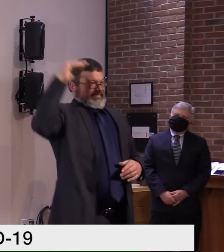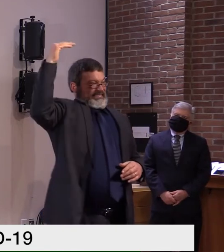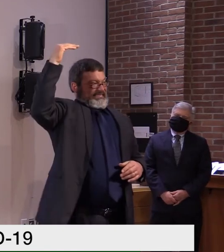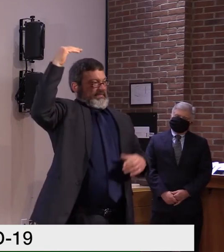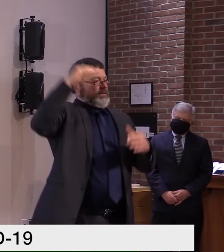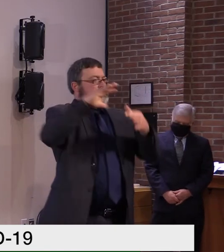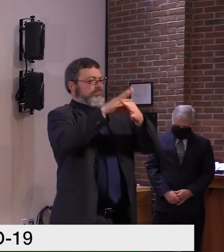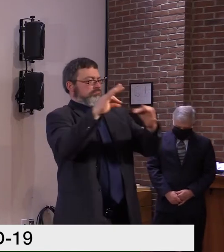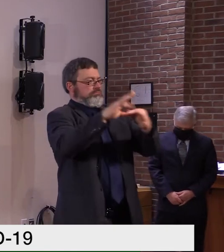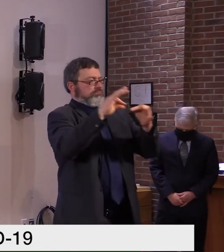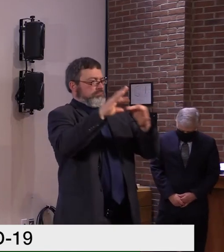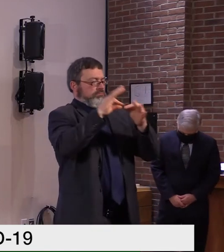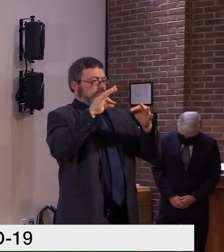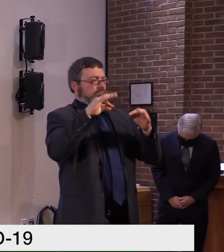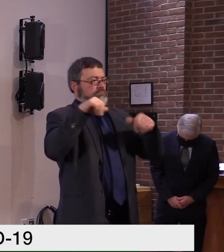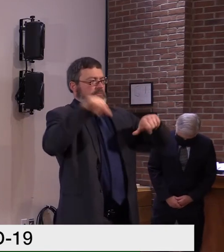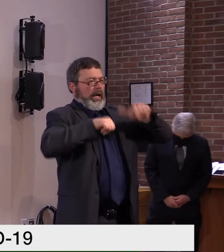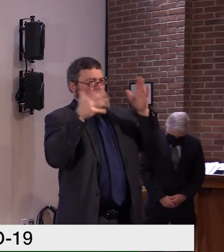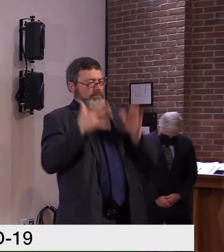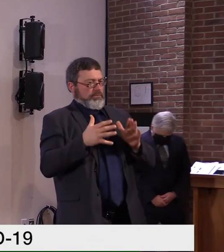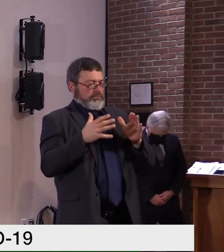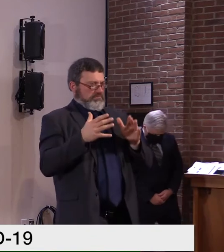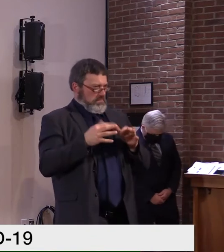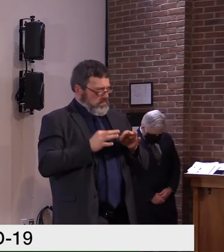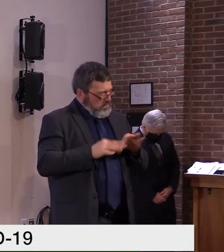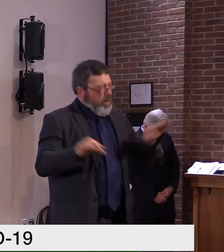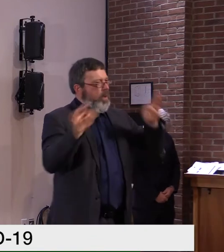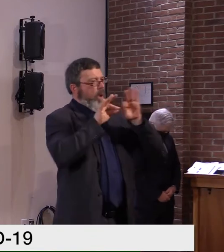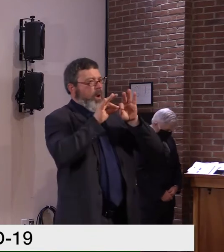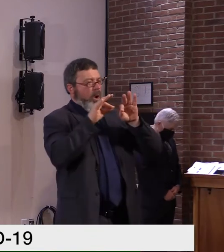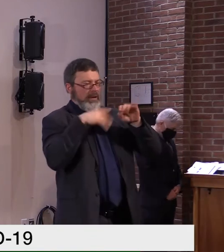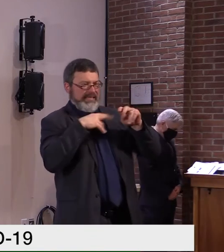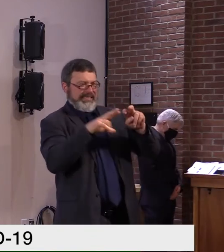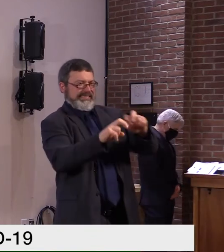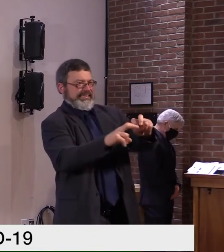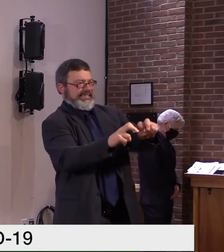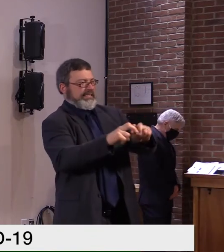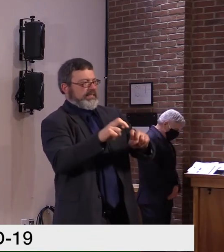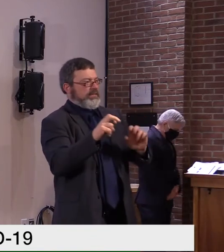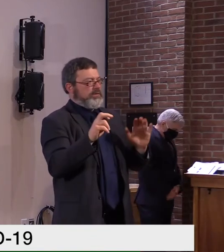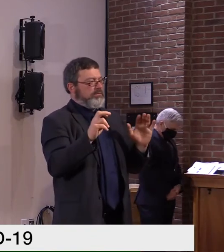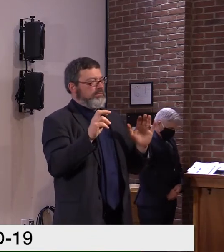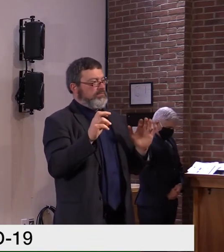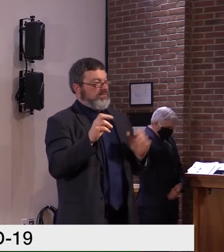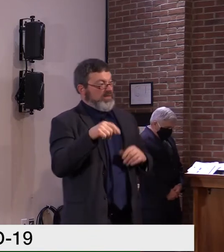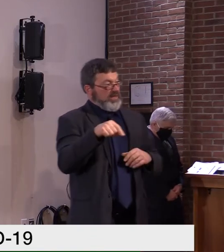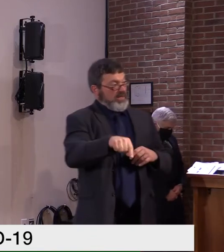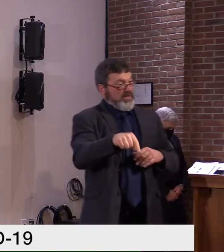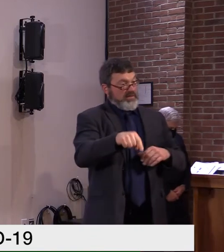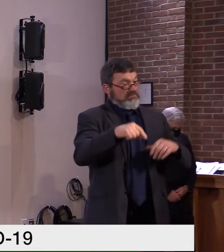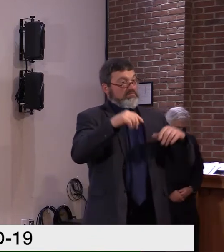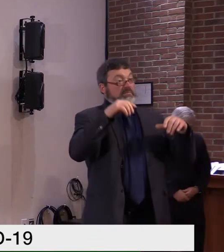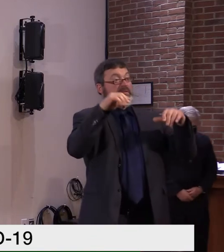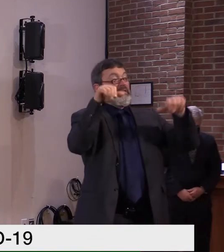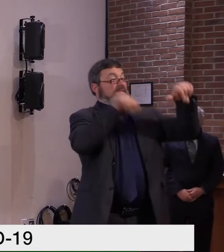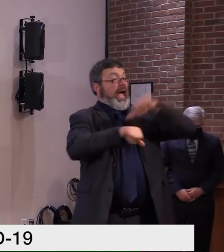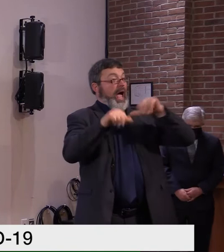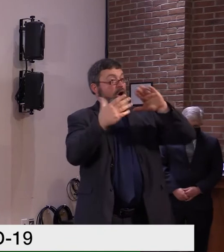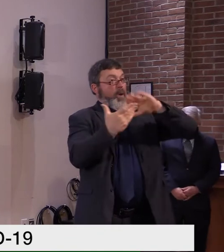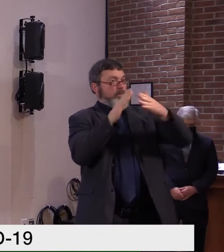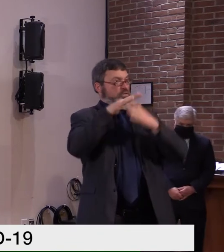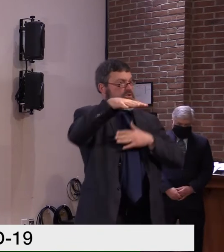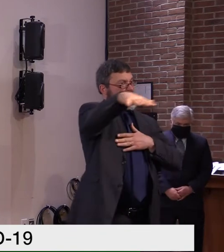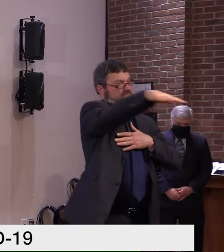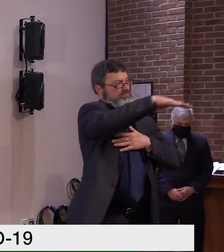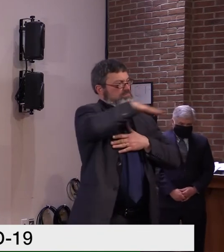fund some of these the science-based organizations, so that we don't get in the same position